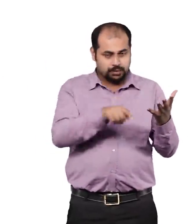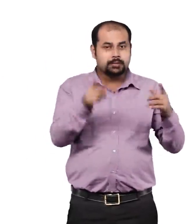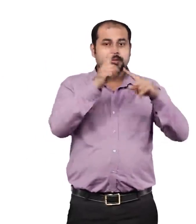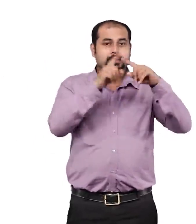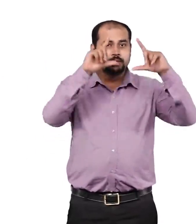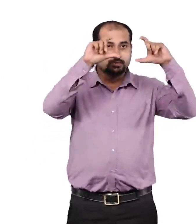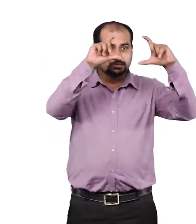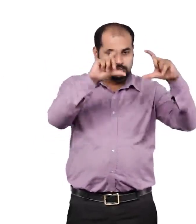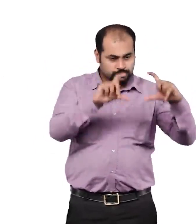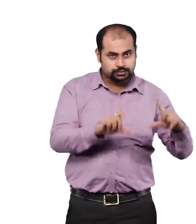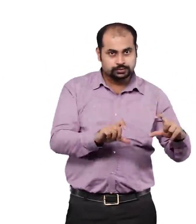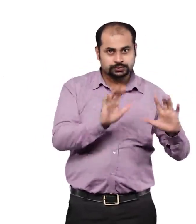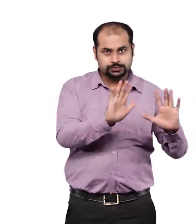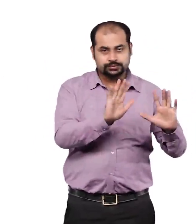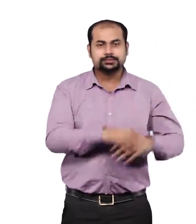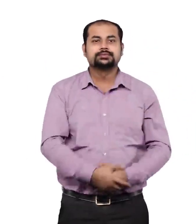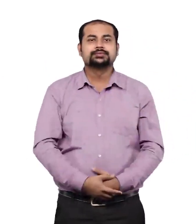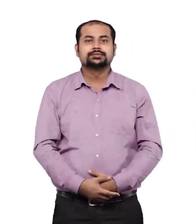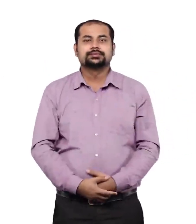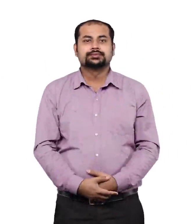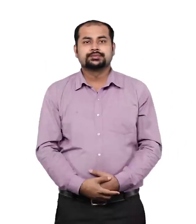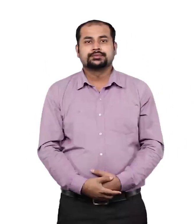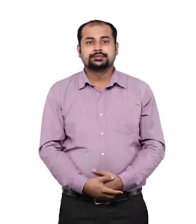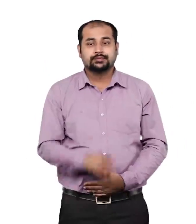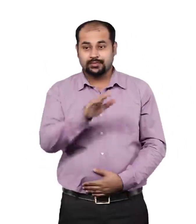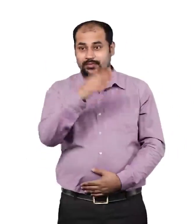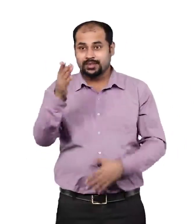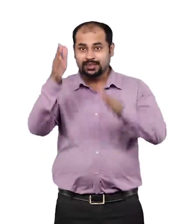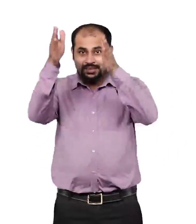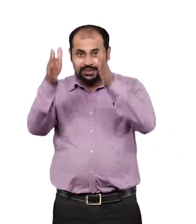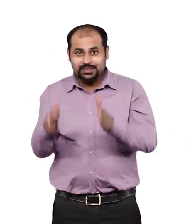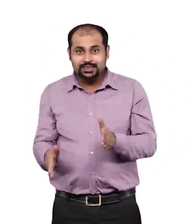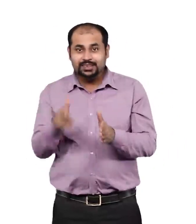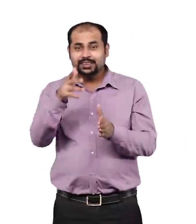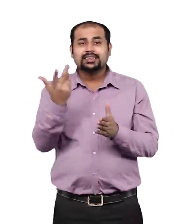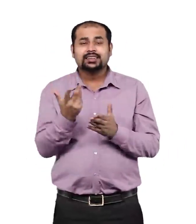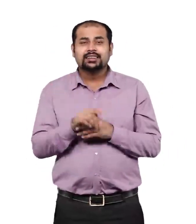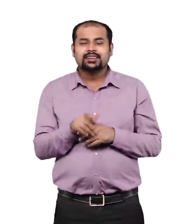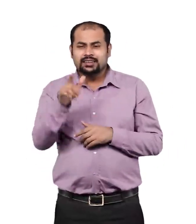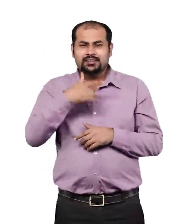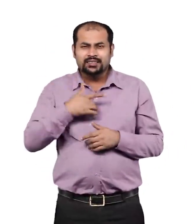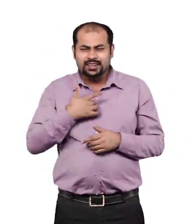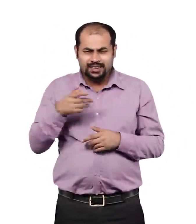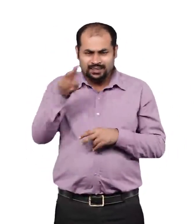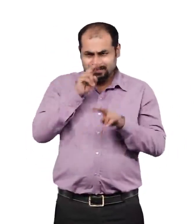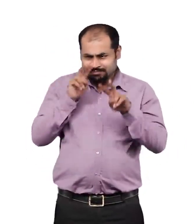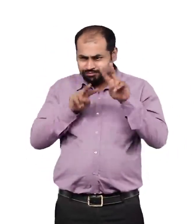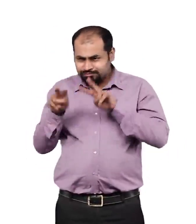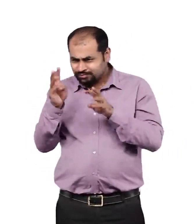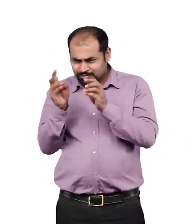the item. Column 2 is titled My Guess. Here you have to write your guess for the item